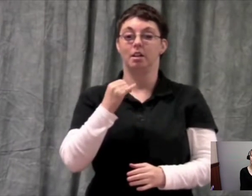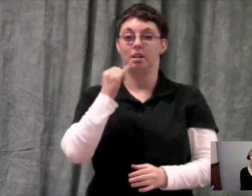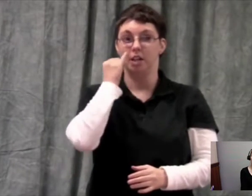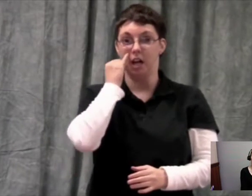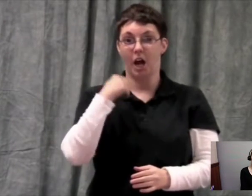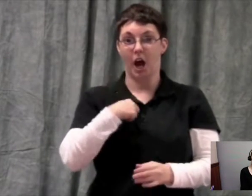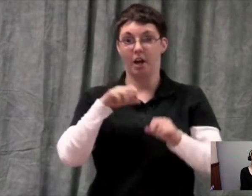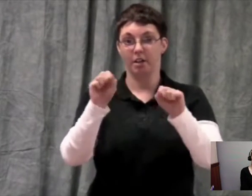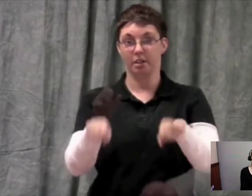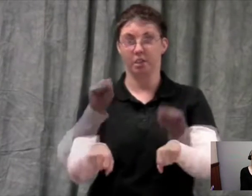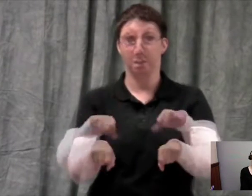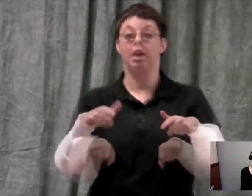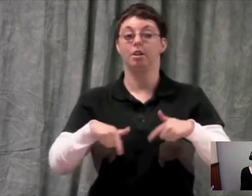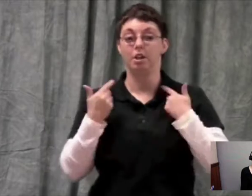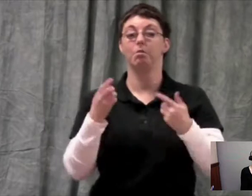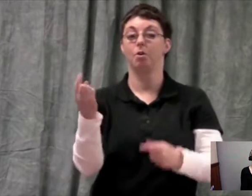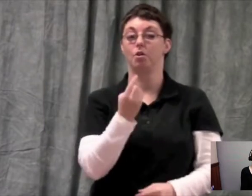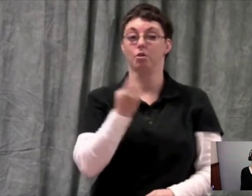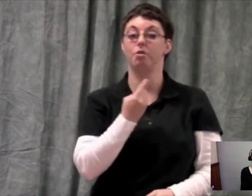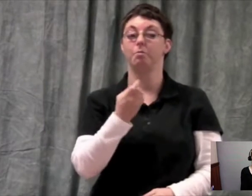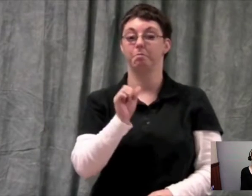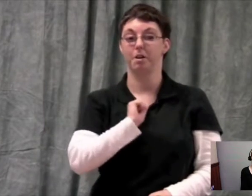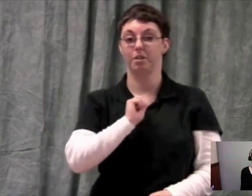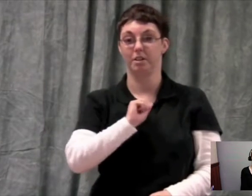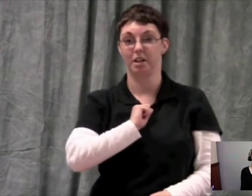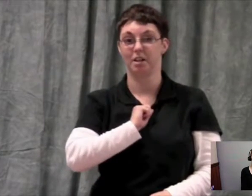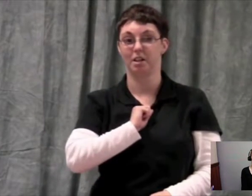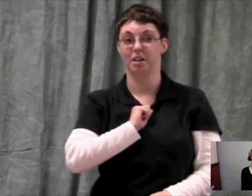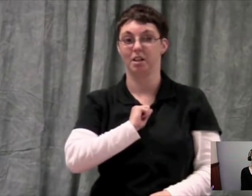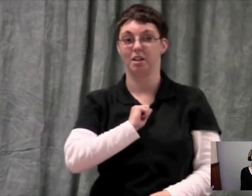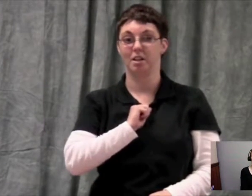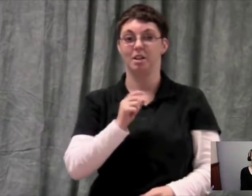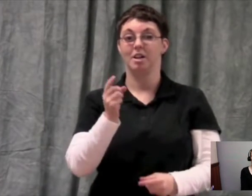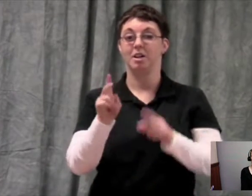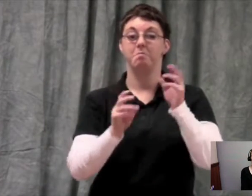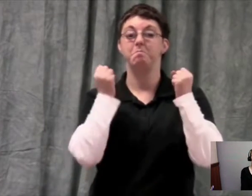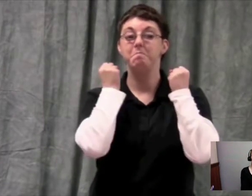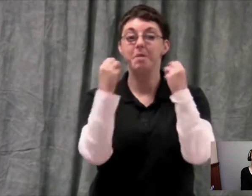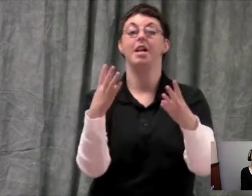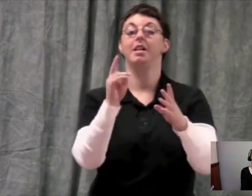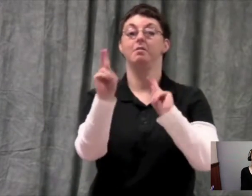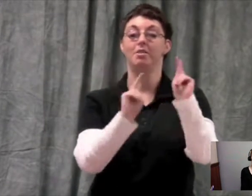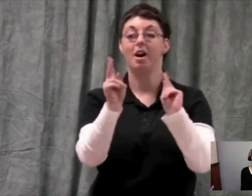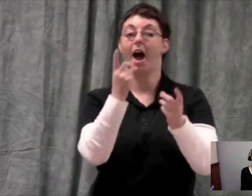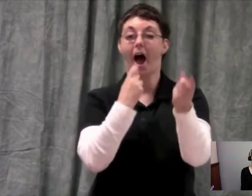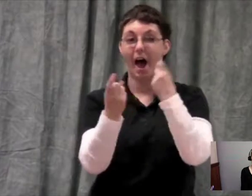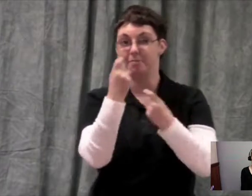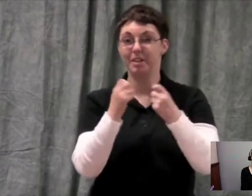life, that tends to happen quite often, is a lot of people ask me if I can live